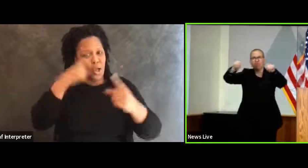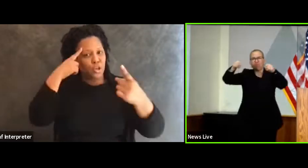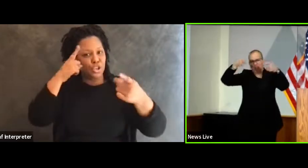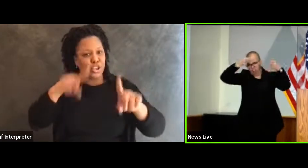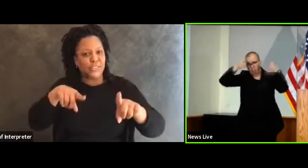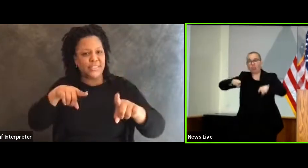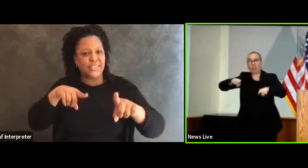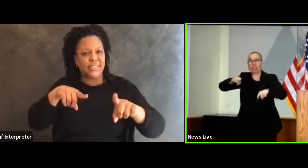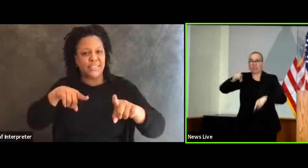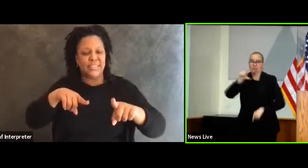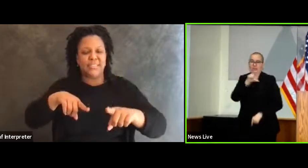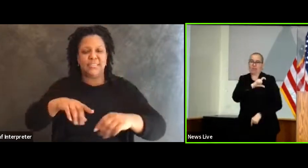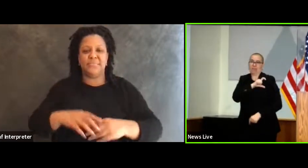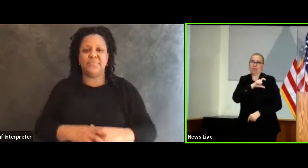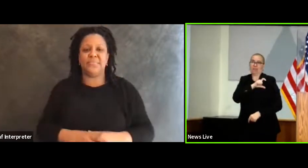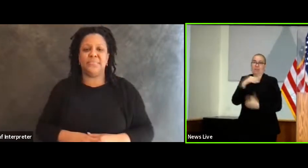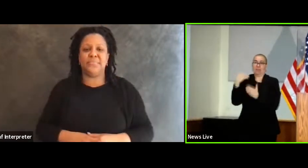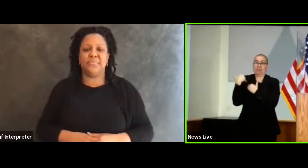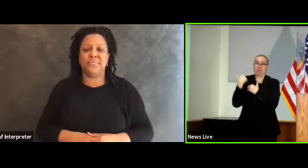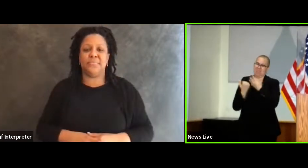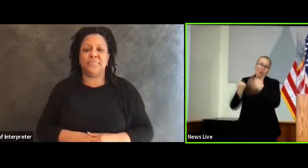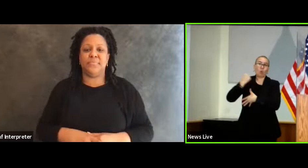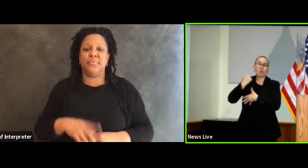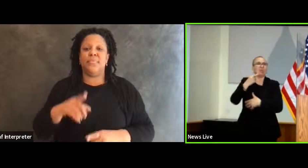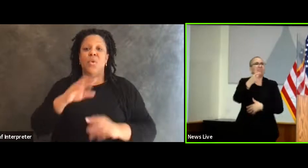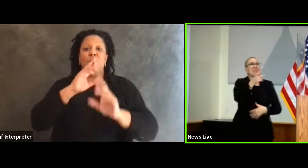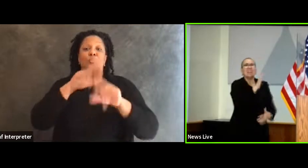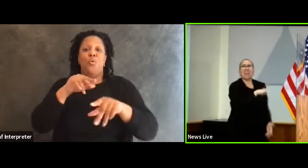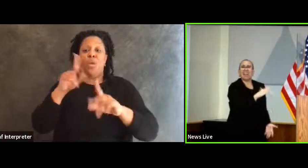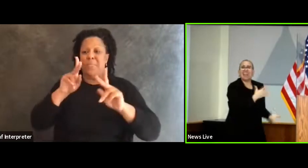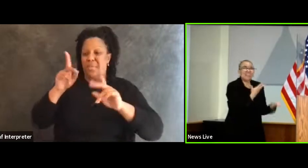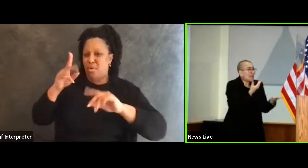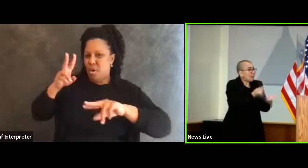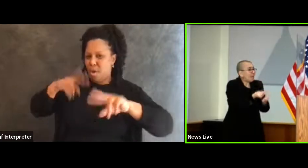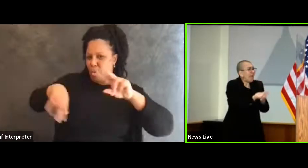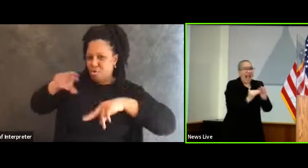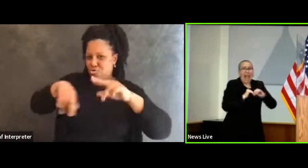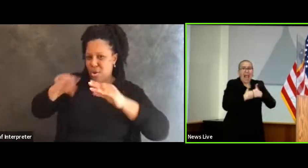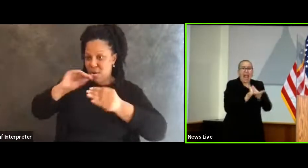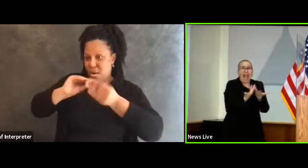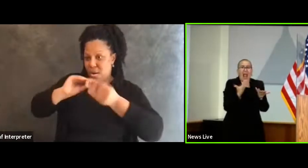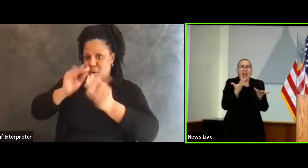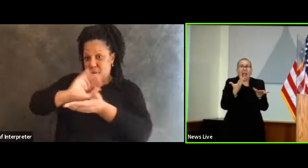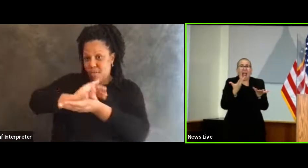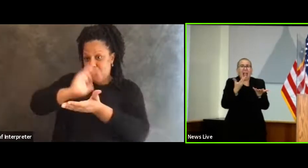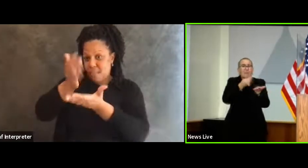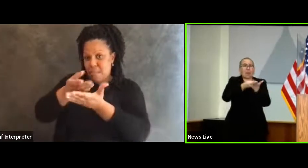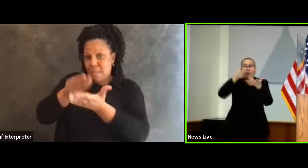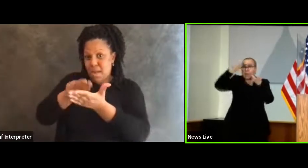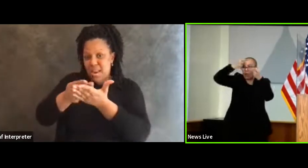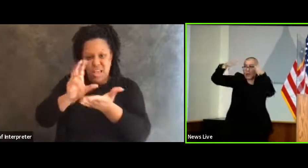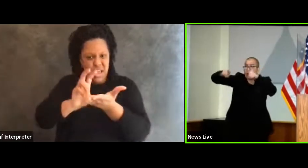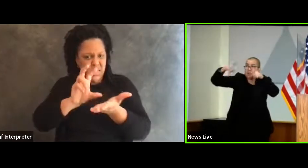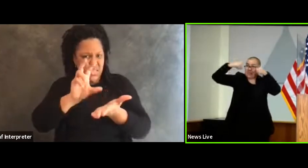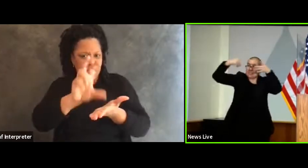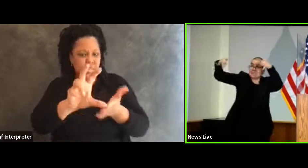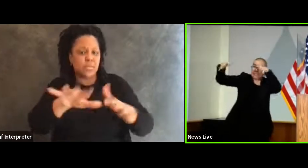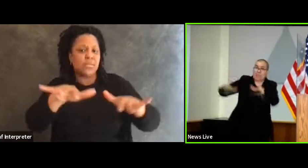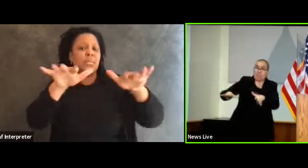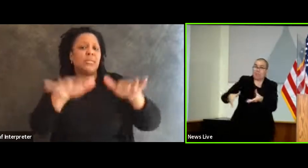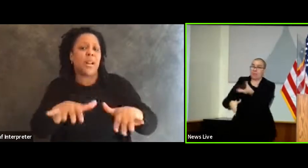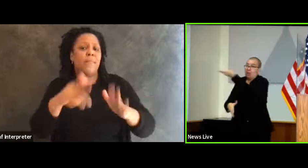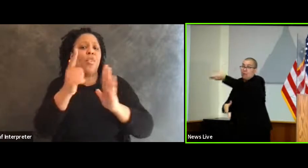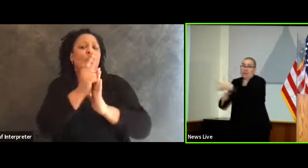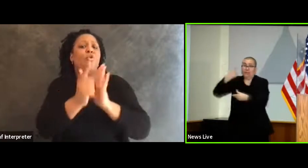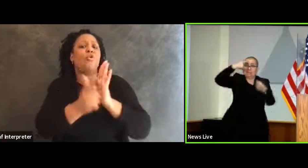these staggering numbers when it comes to the amount of money going towards settlements, both for the headline cases and for other